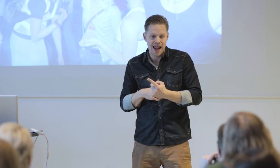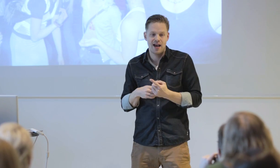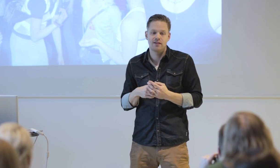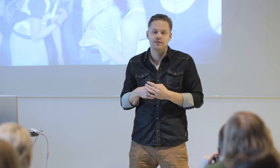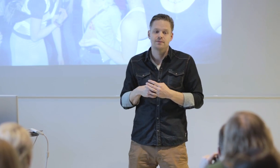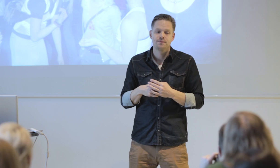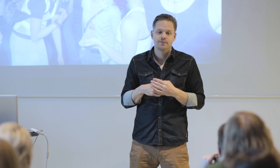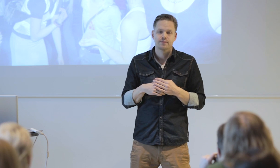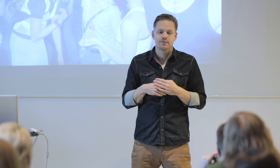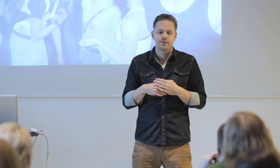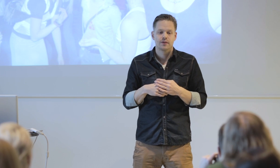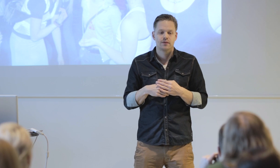all